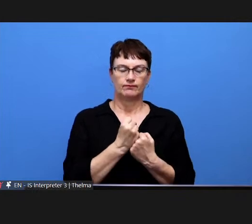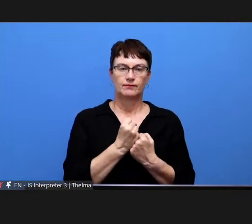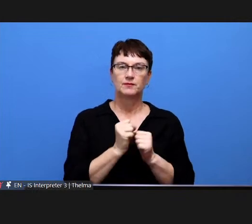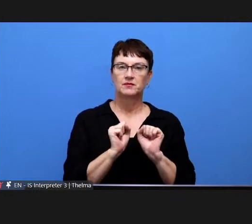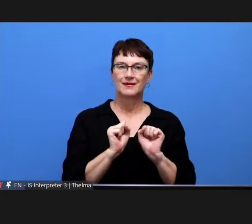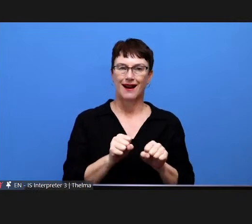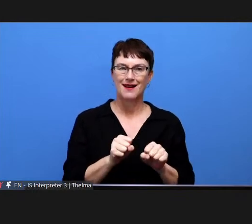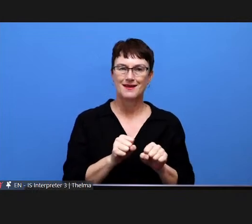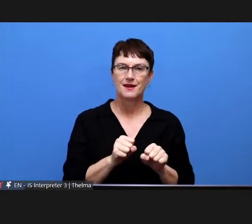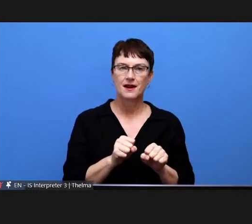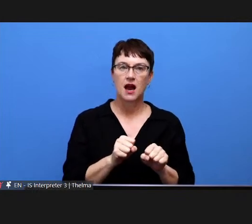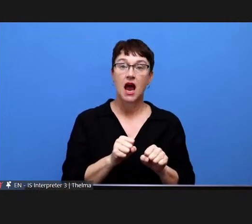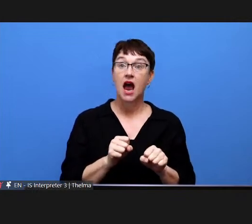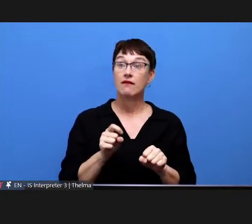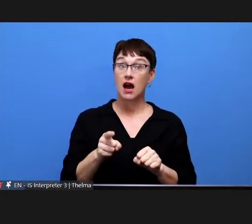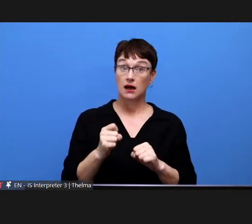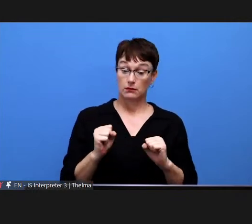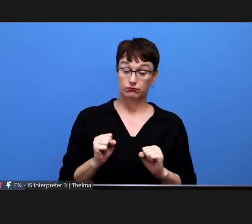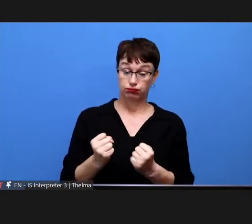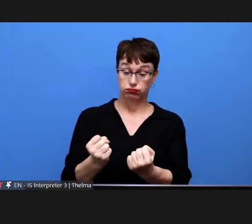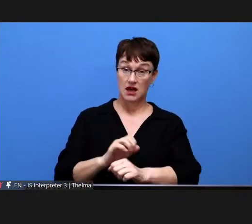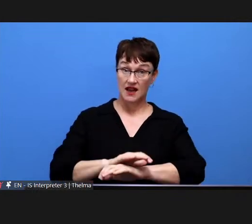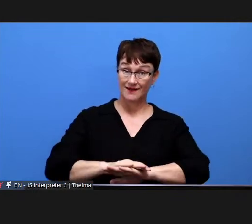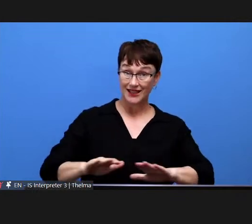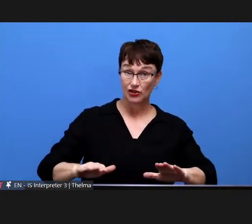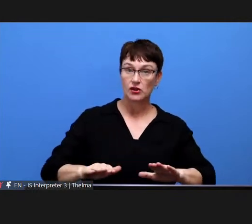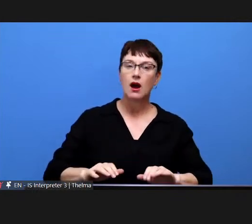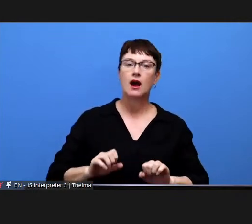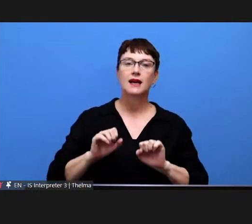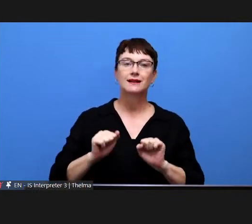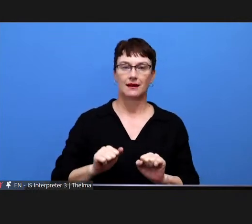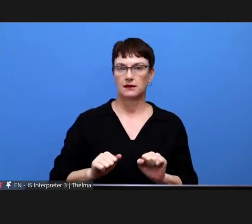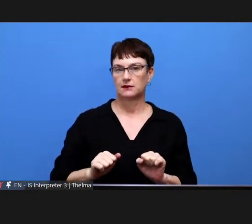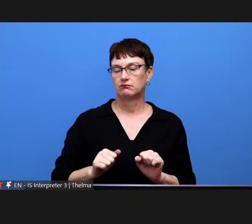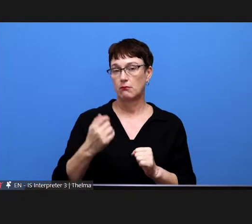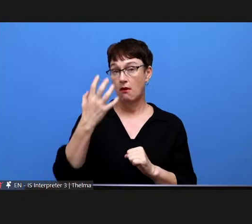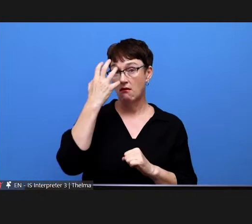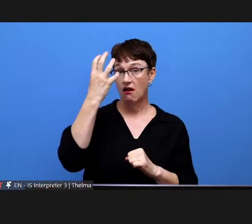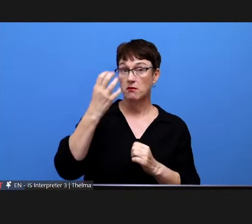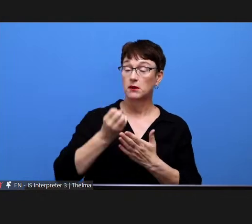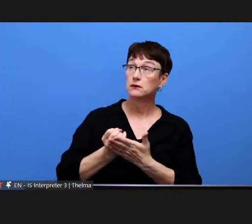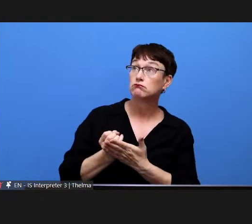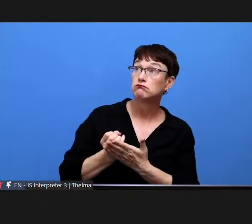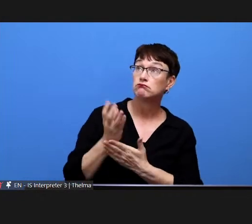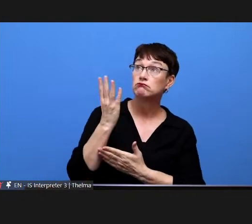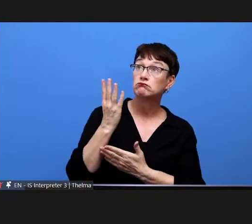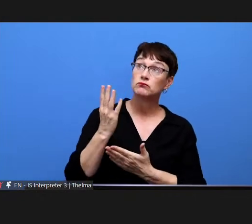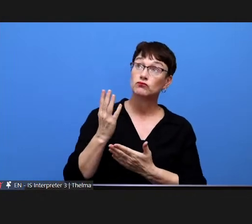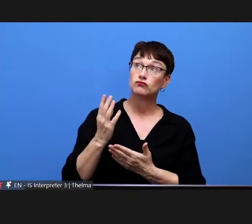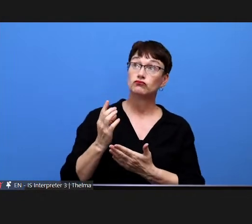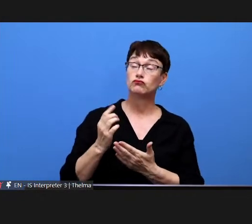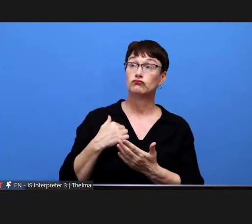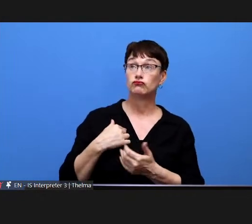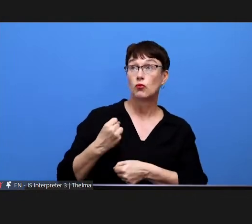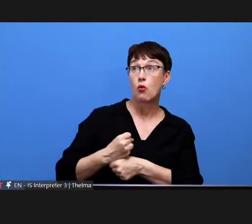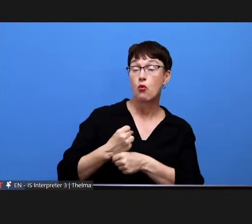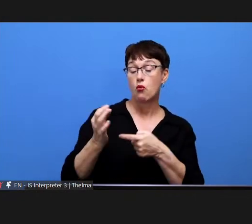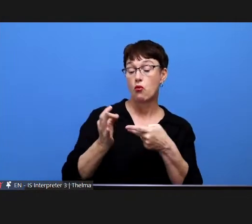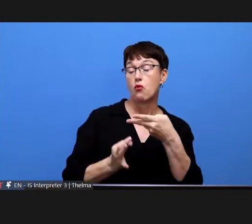that we have a culture of good reporting system and